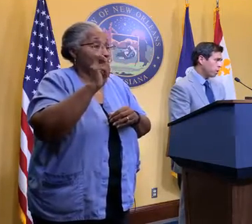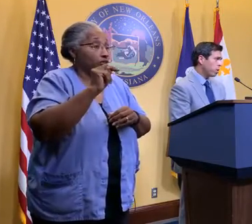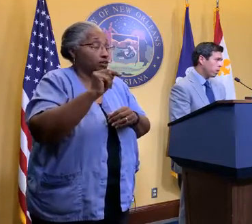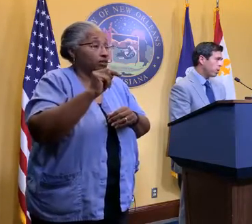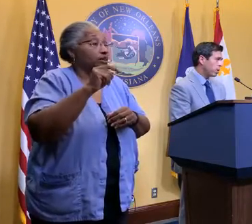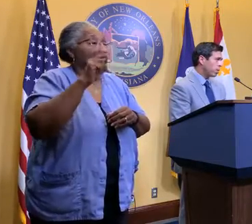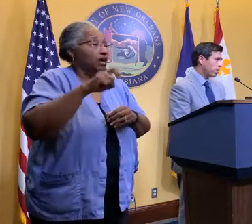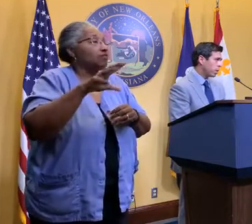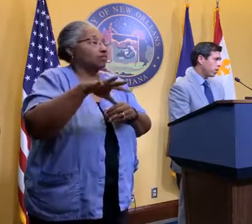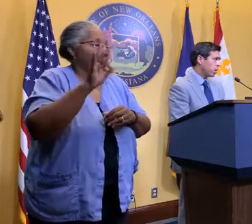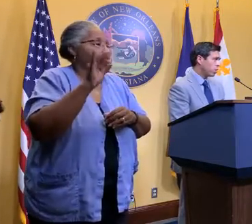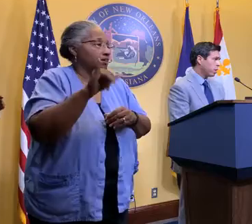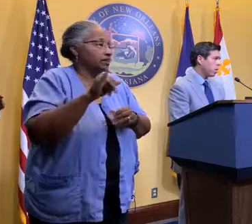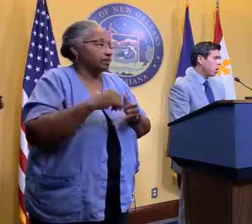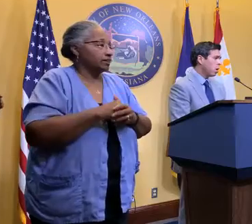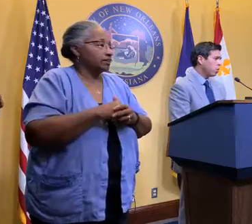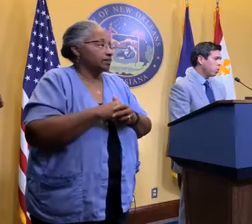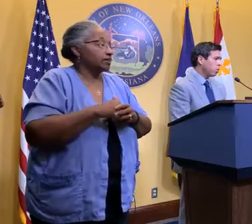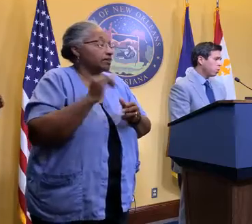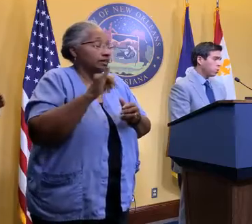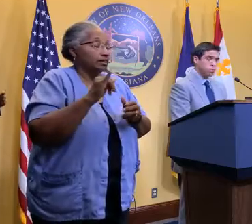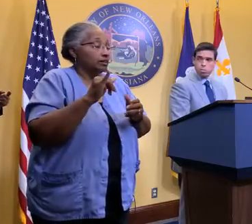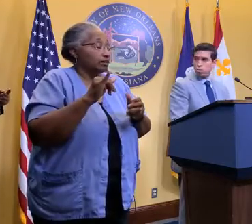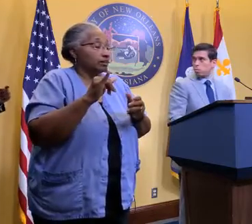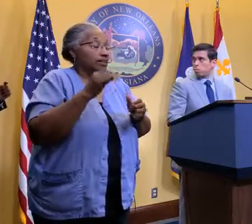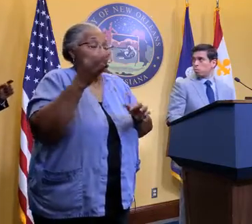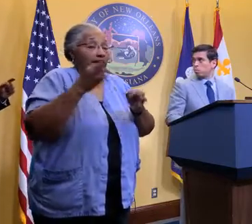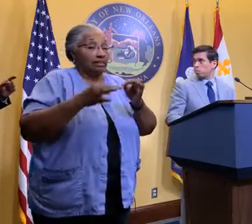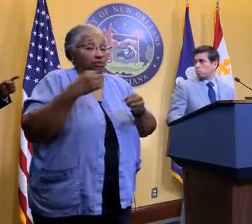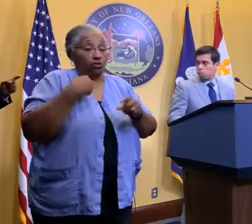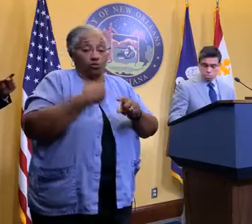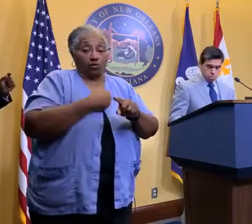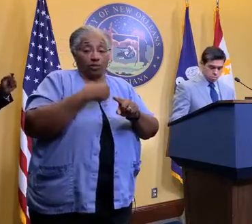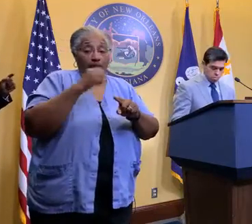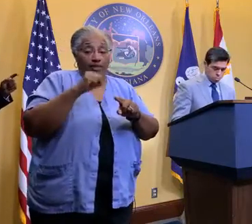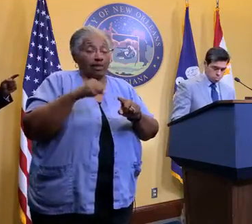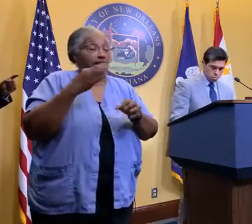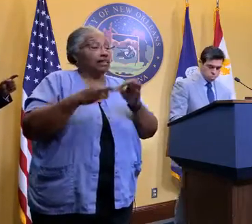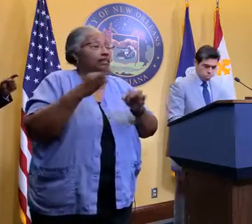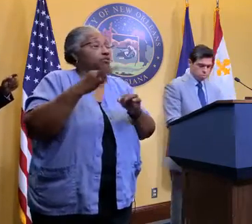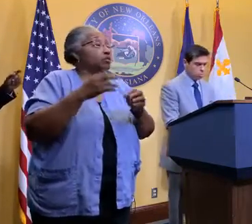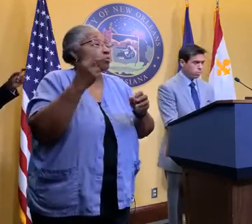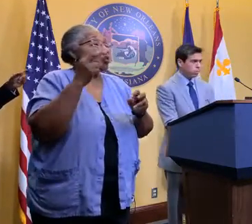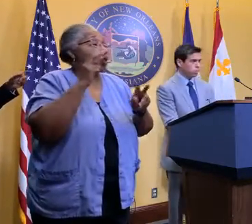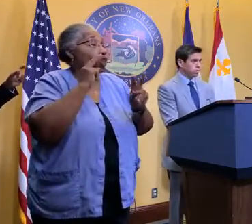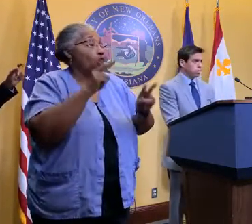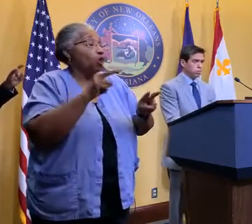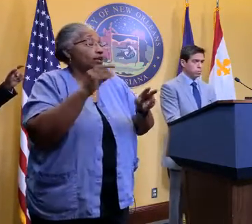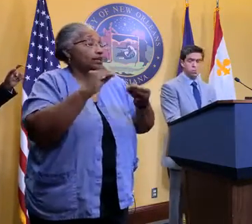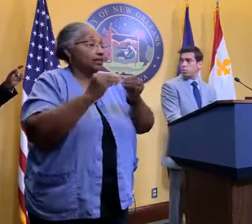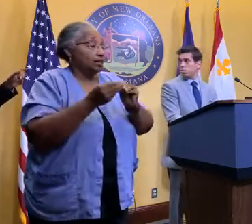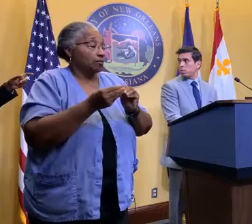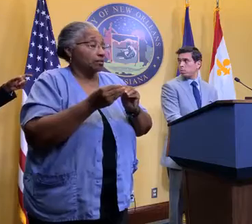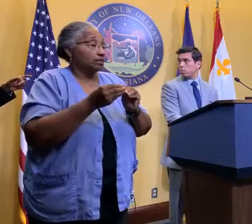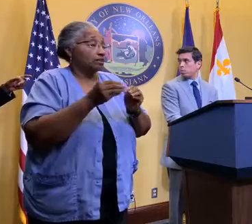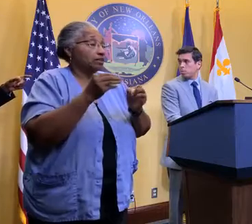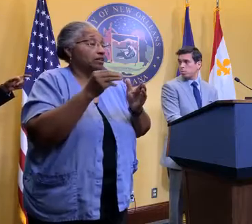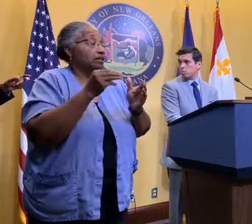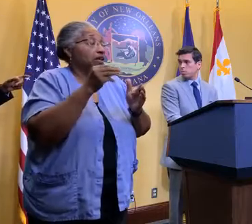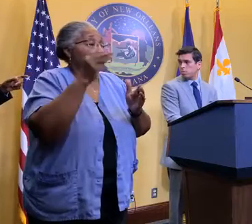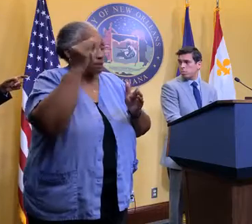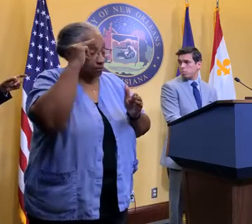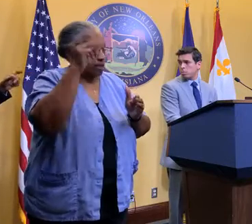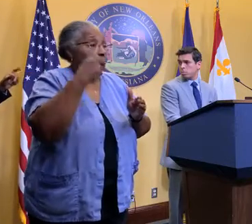find 41 million. I mean, that's the bottom line. And so if we can, if you look at the numbers, if you're adding them up, the mayor spoke to 150